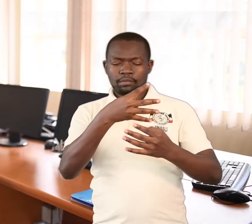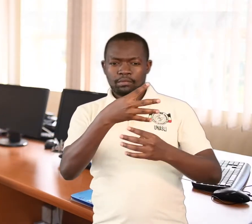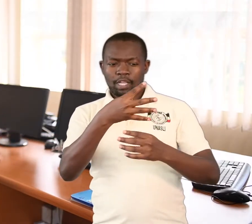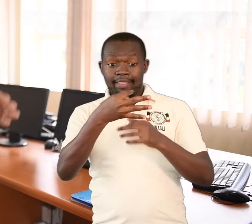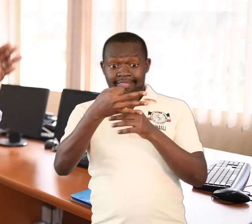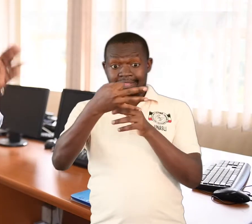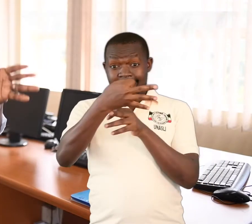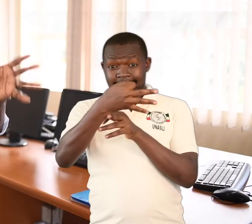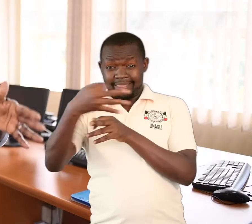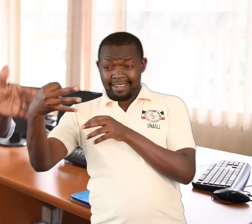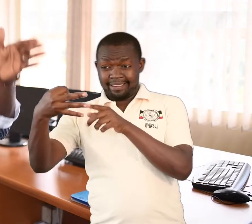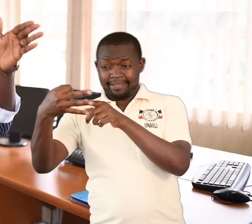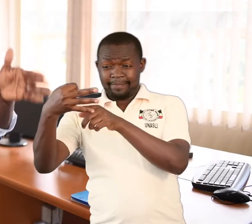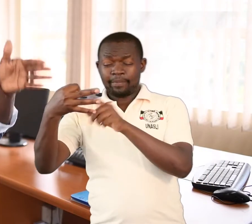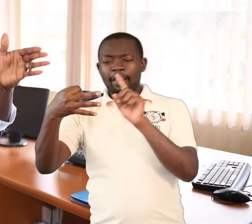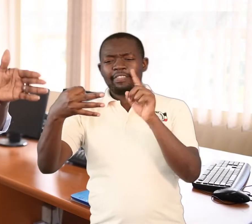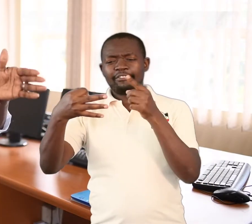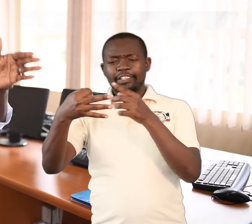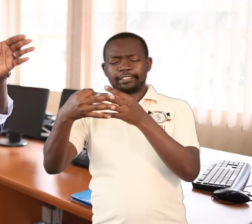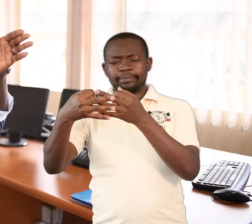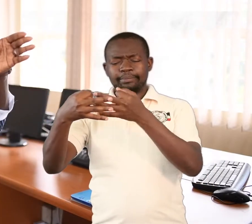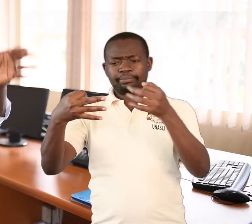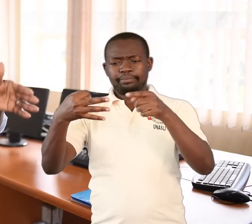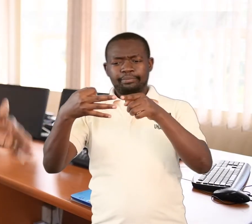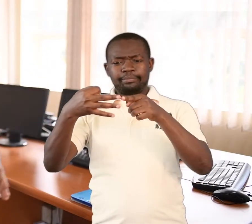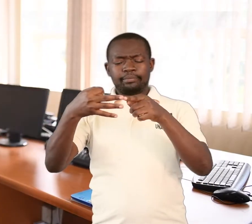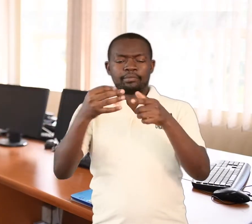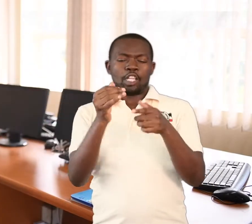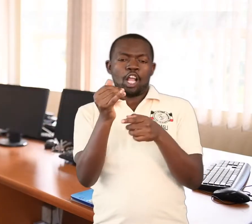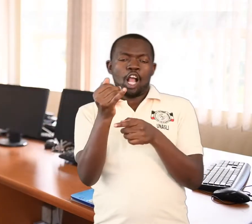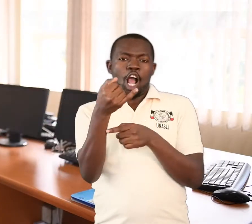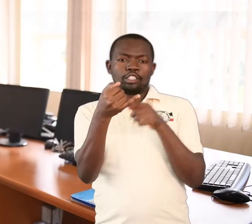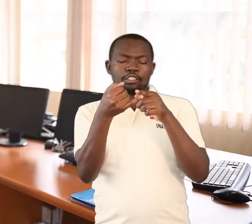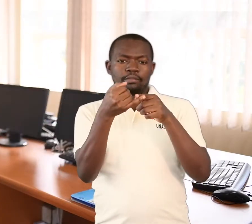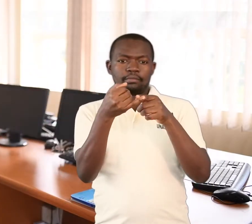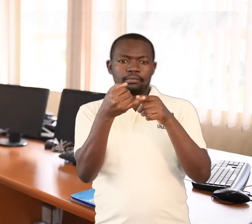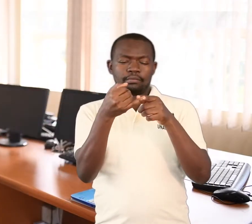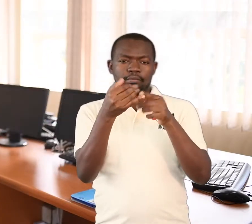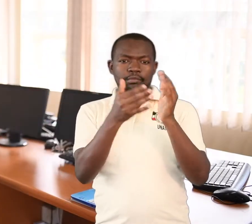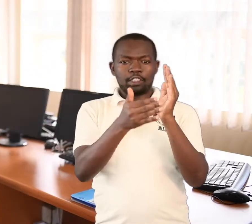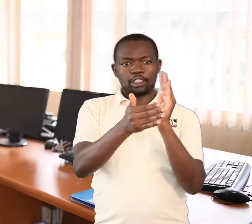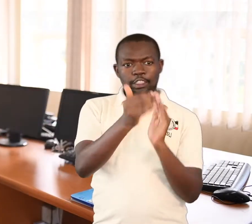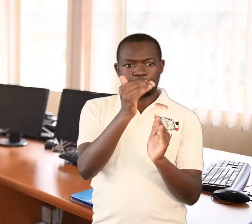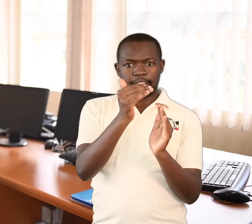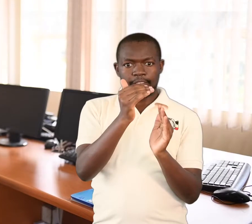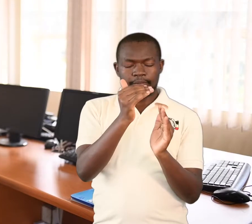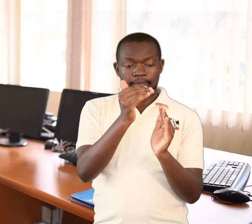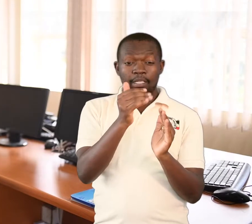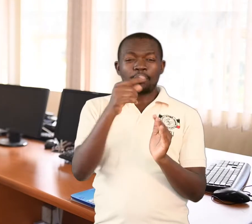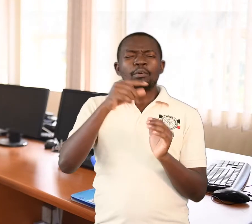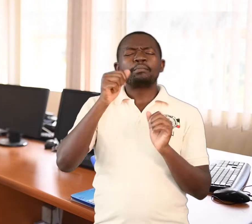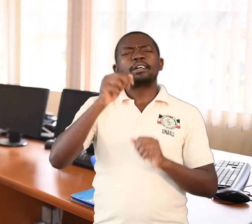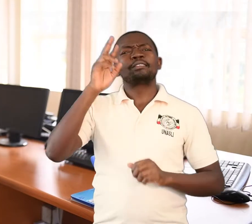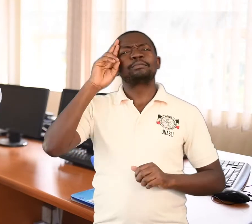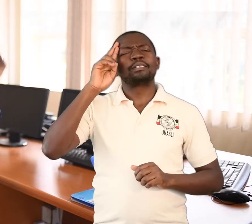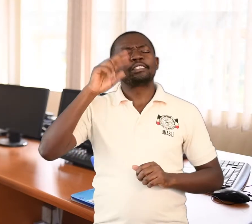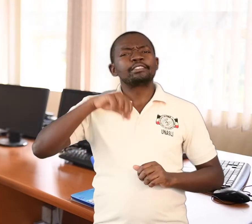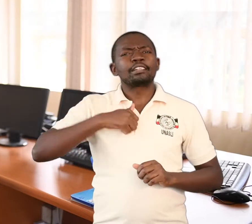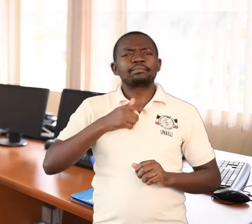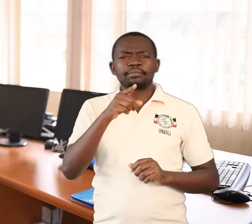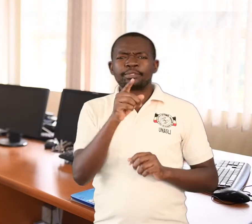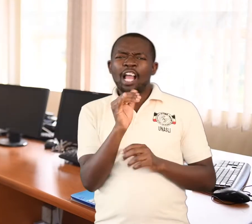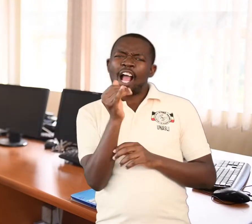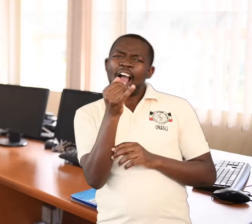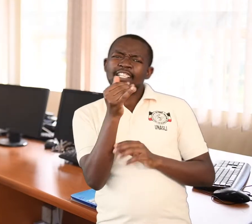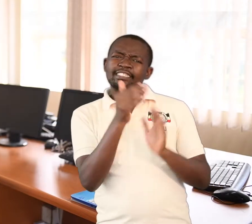first column, you are going to label it art discipline. We shall remind ourselves what is all about art